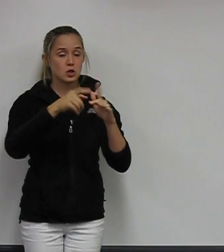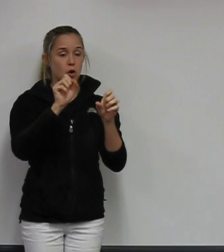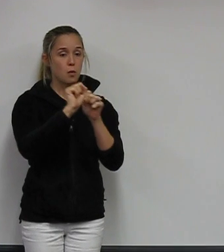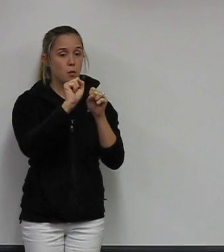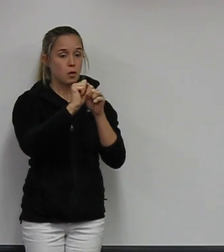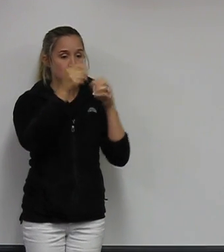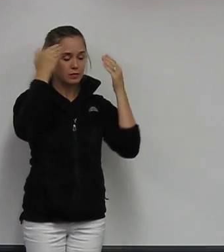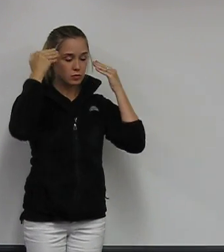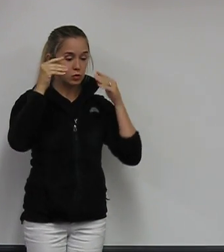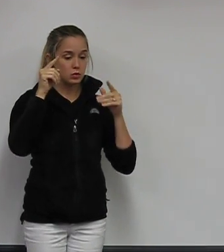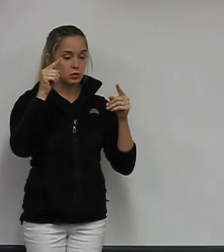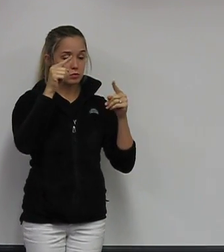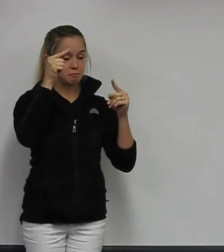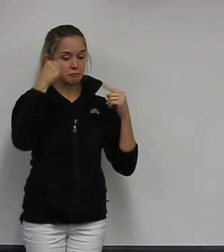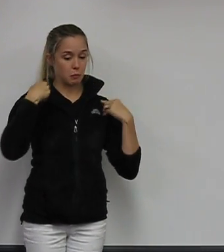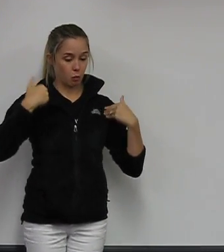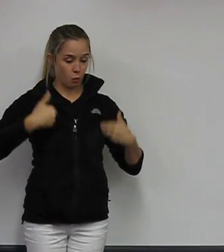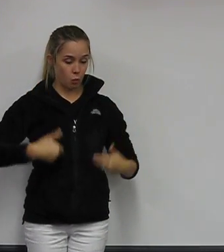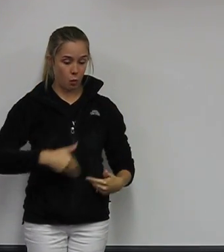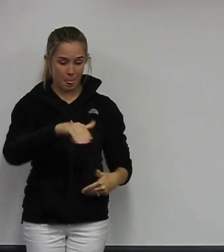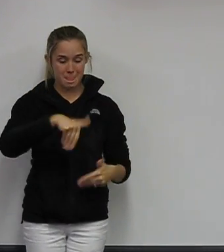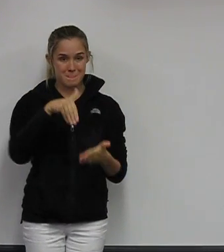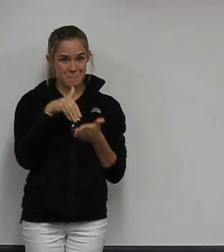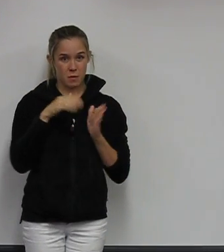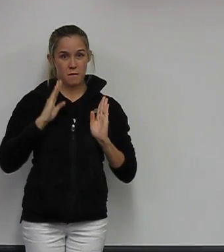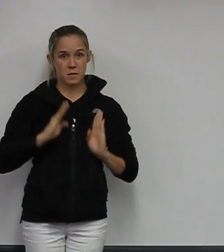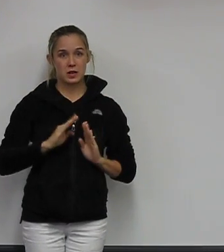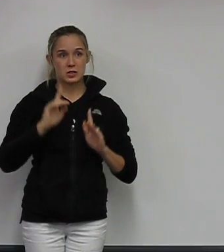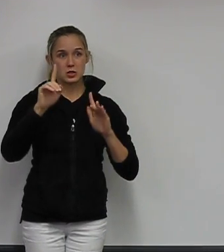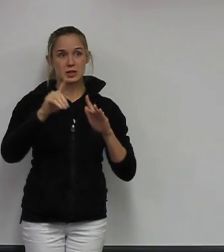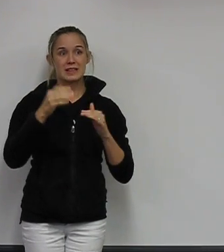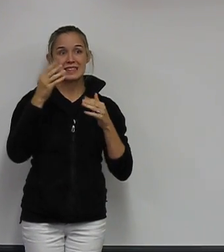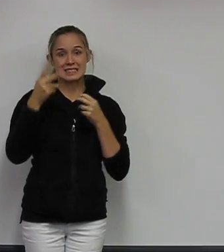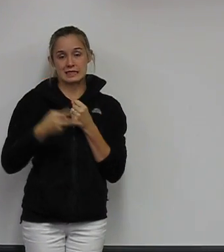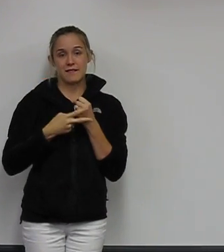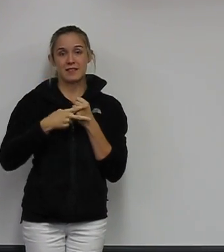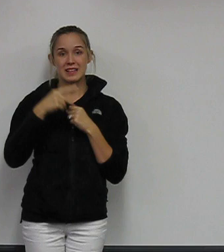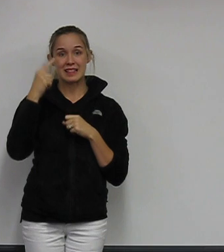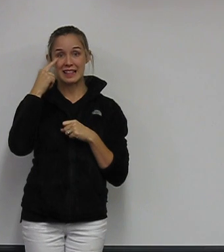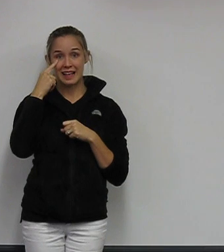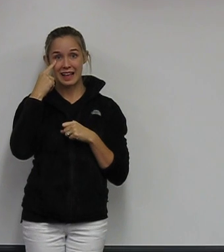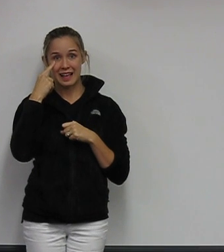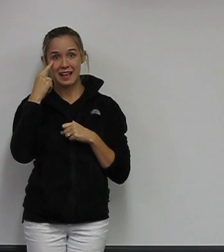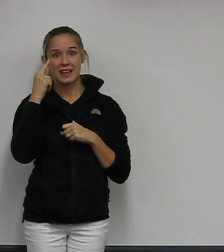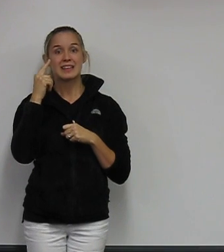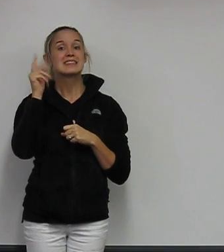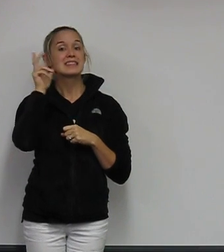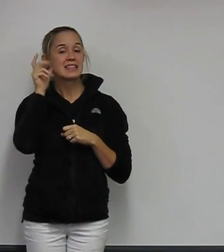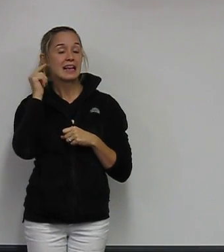the head, the eyes, ears, nose, and throat for last. Okay, so I'm going to listen to your